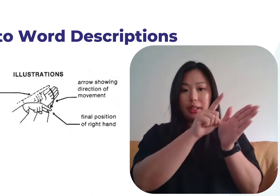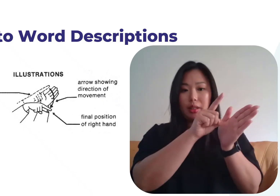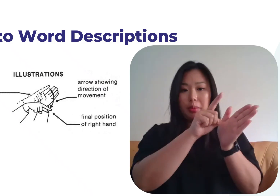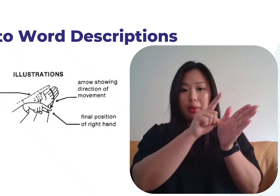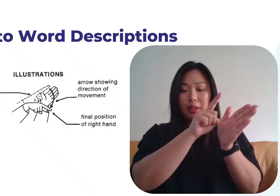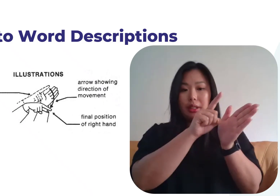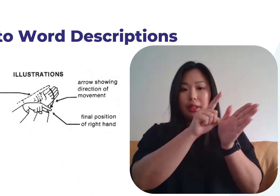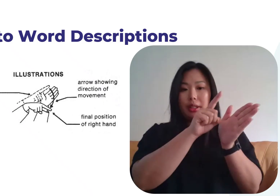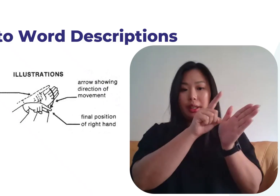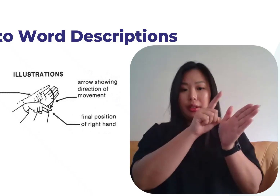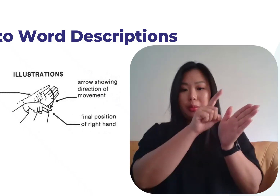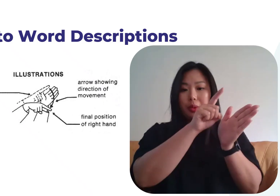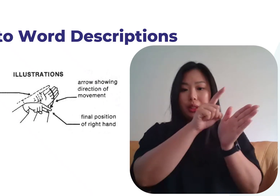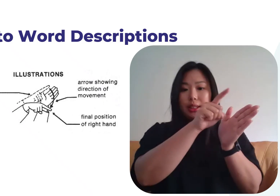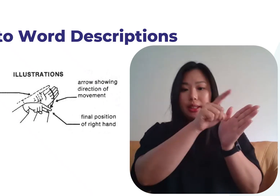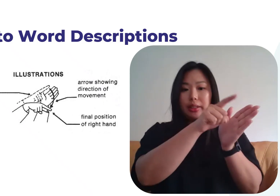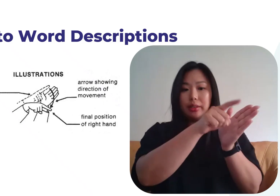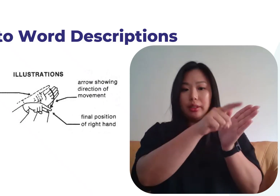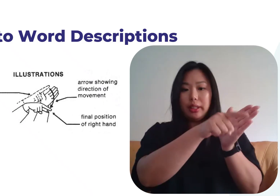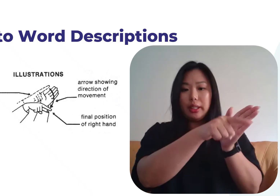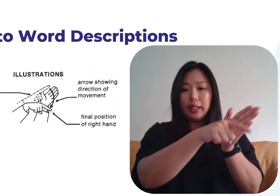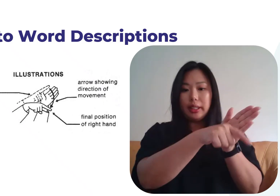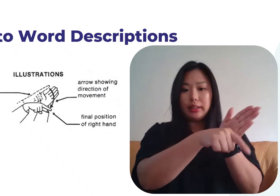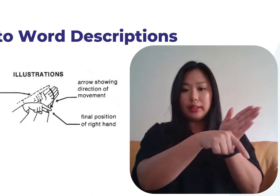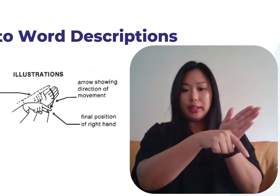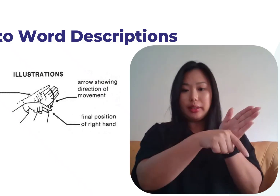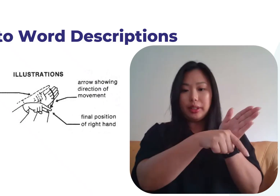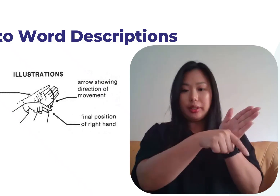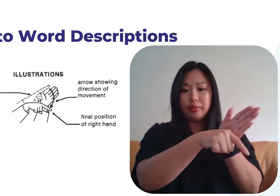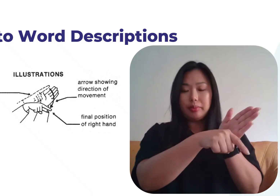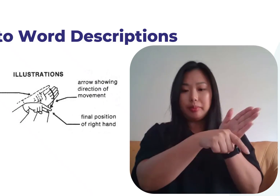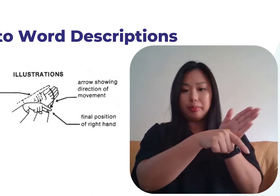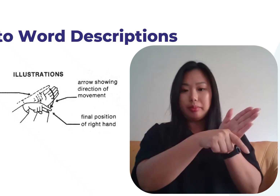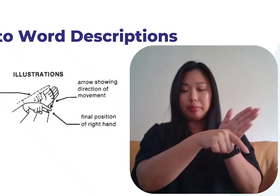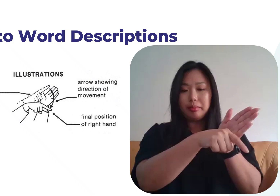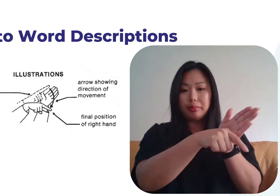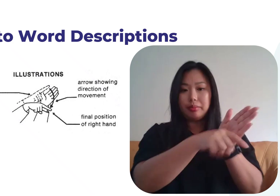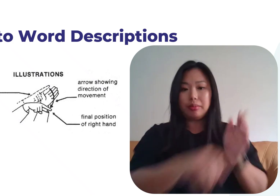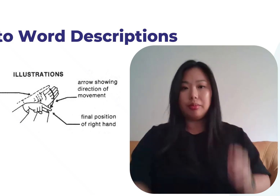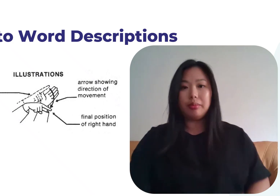hand up, the arrow points down, and it ends down here.